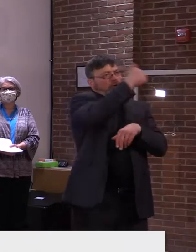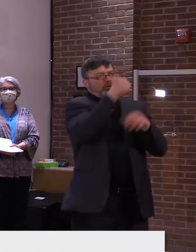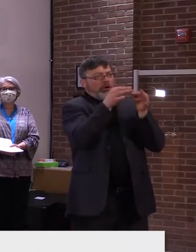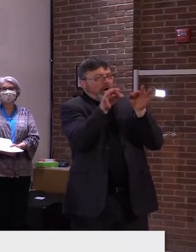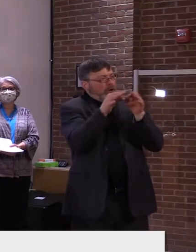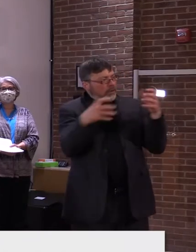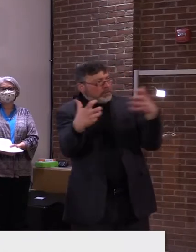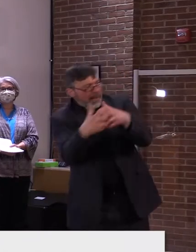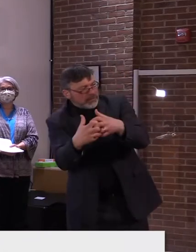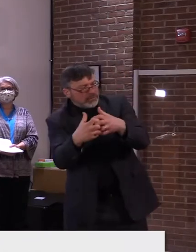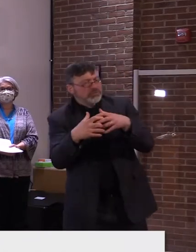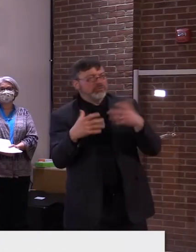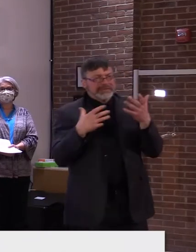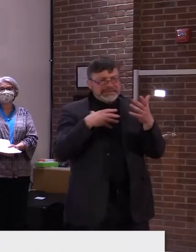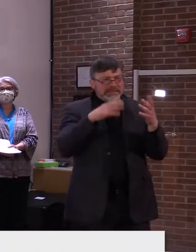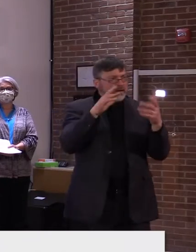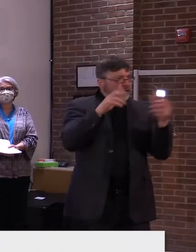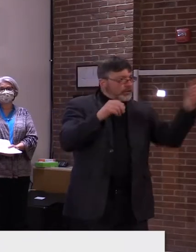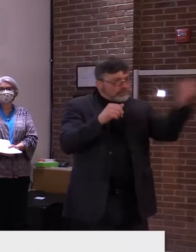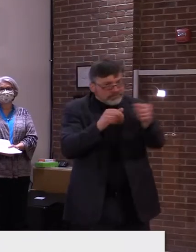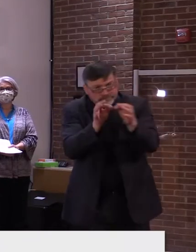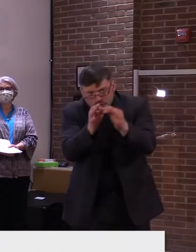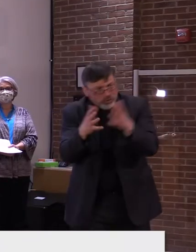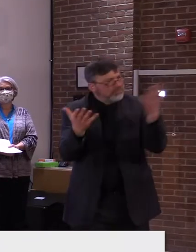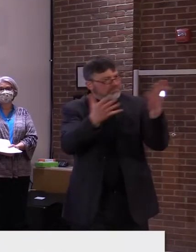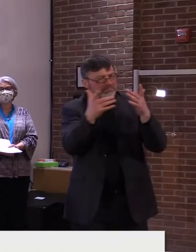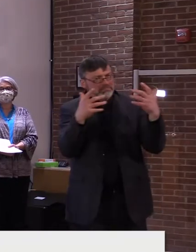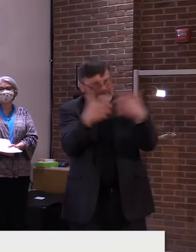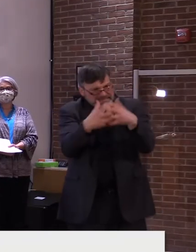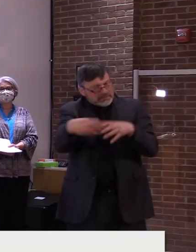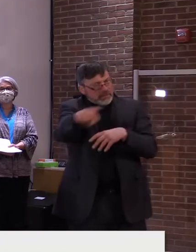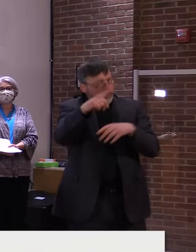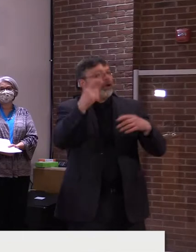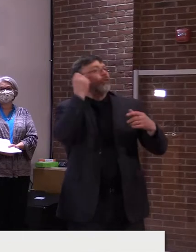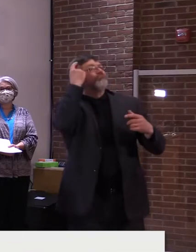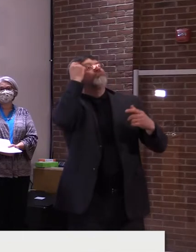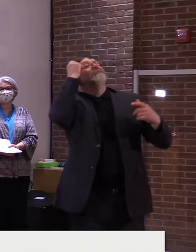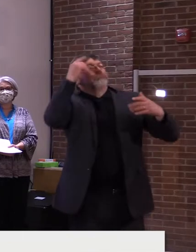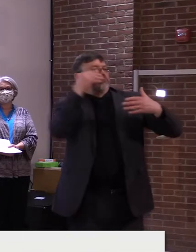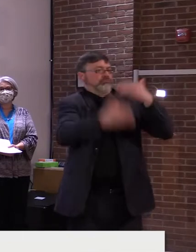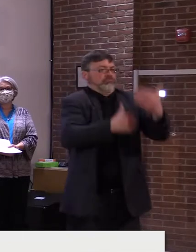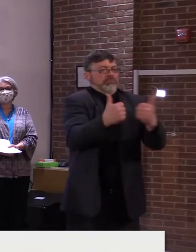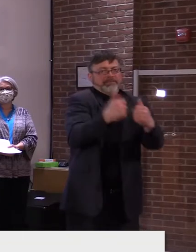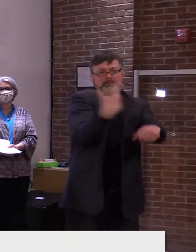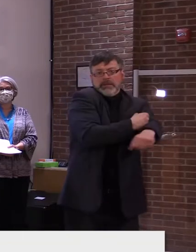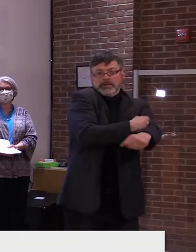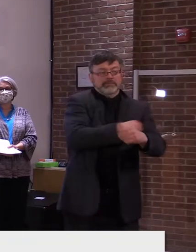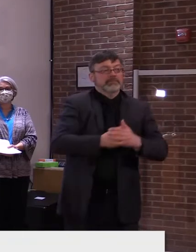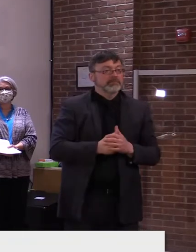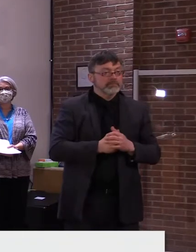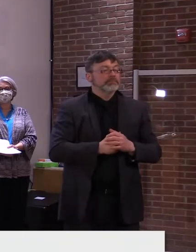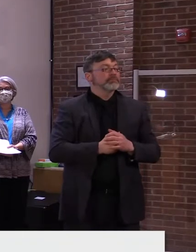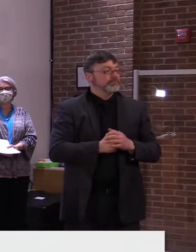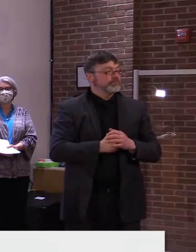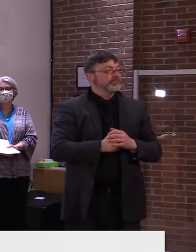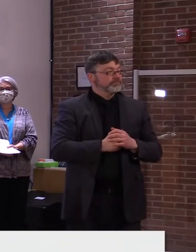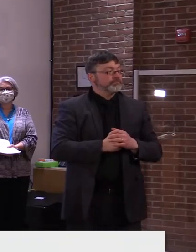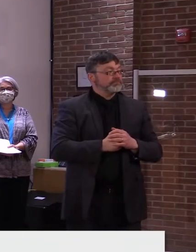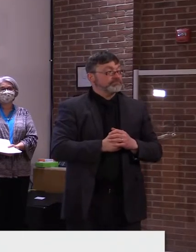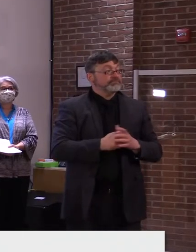Finally, I do want to acknowledge that we have gotten some good news today, learning when we will all be eligible to get the